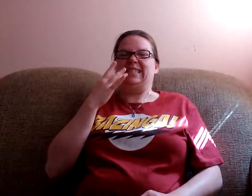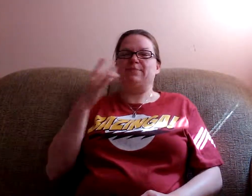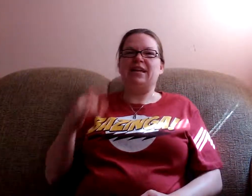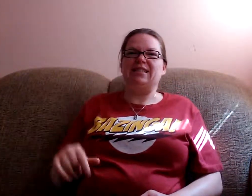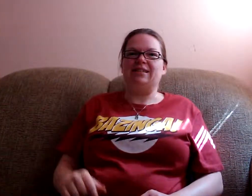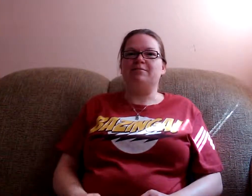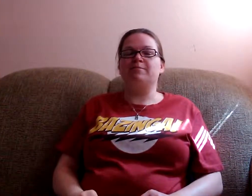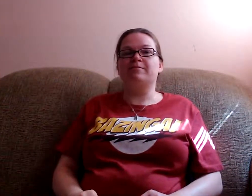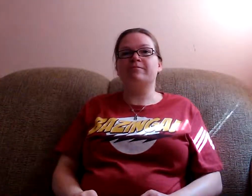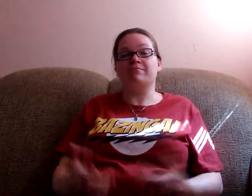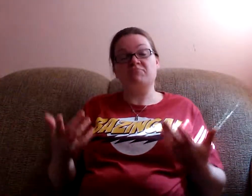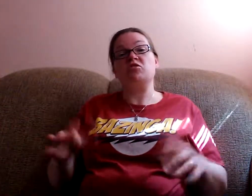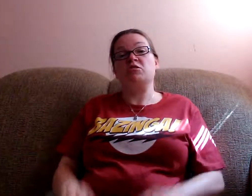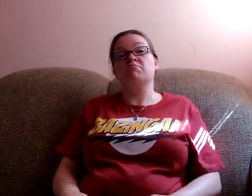friends.